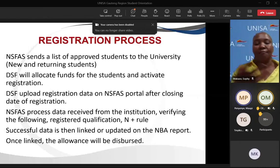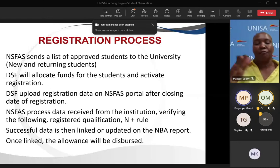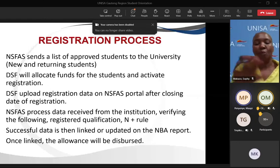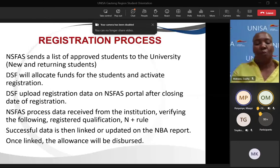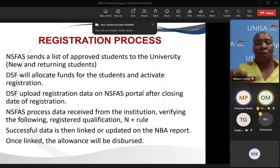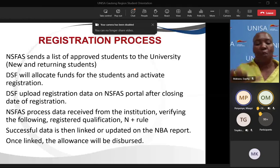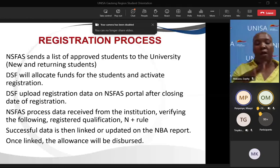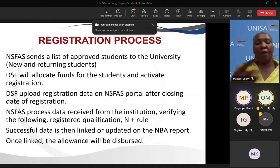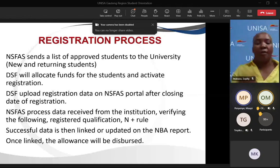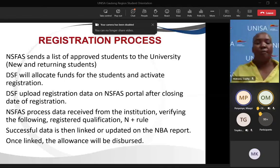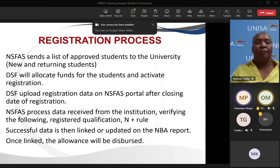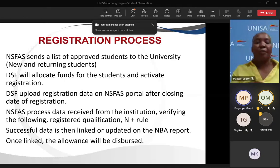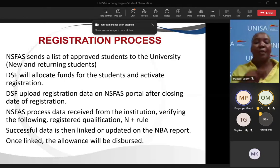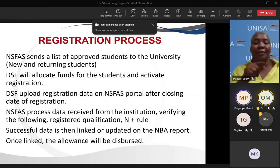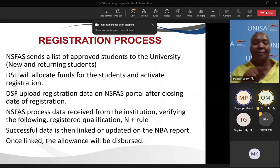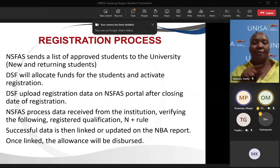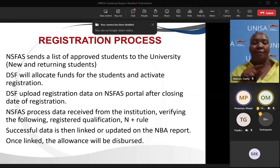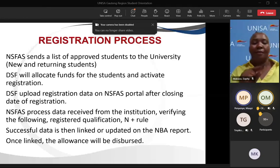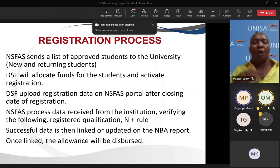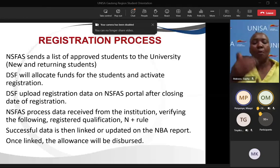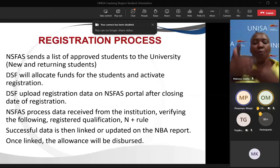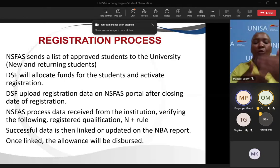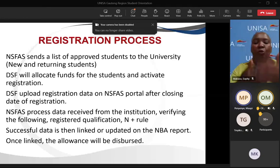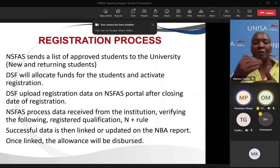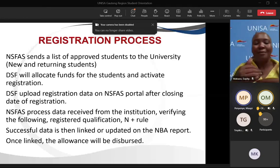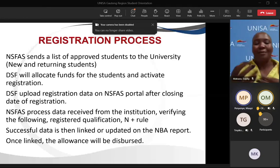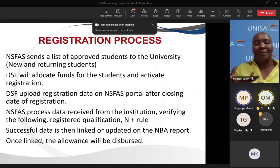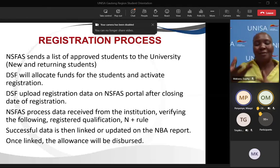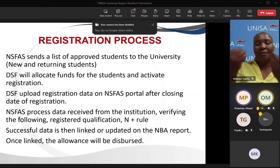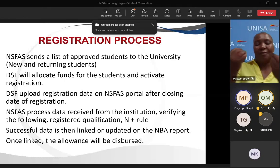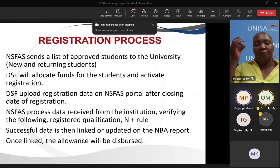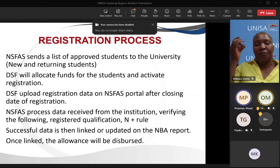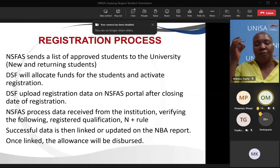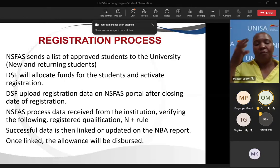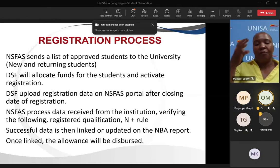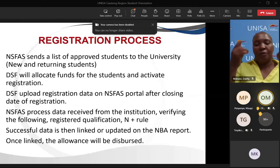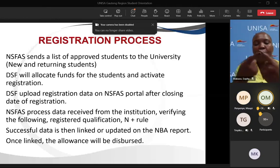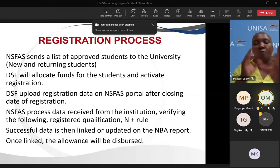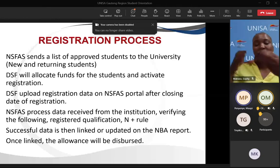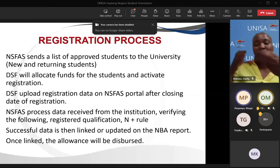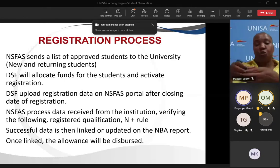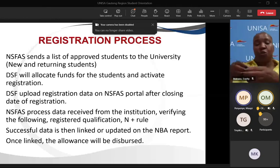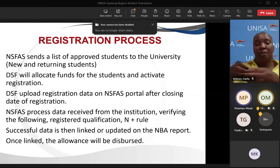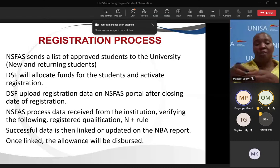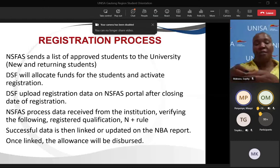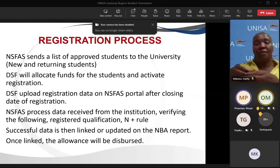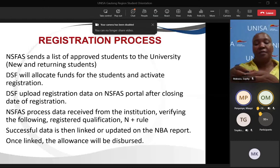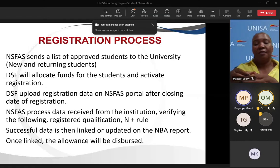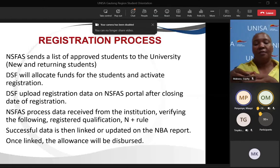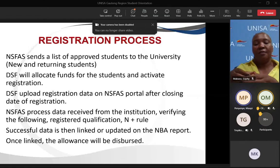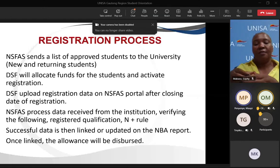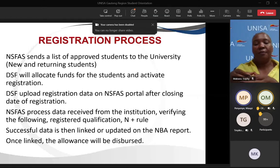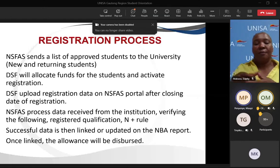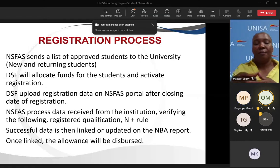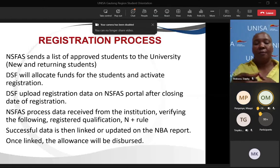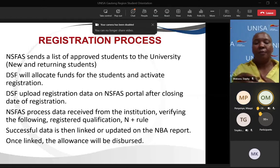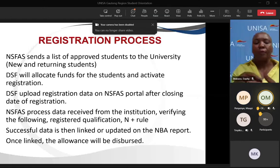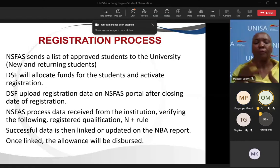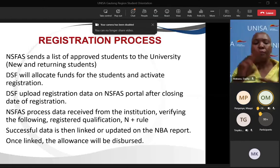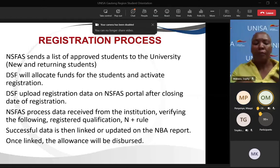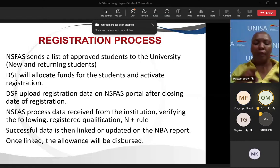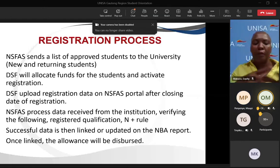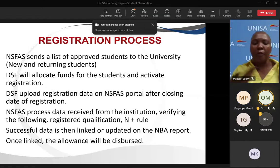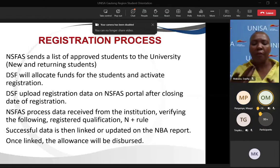nefsa's processed the data received that received from the institution verify the following